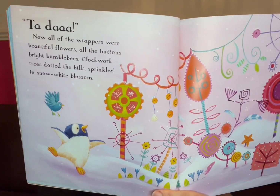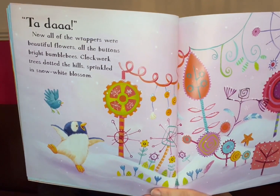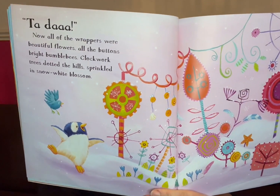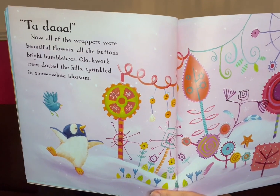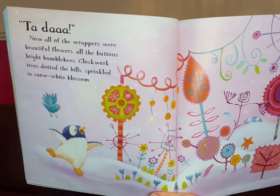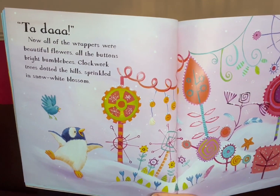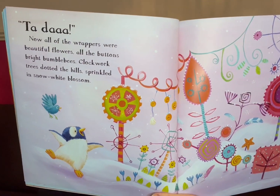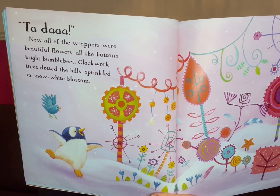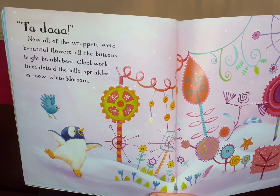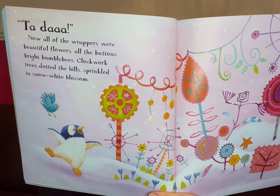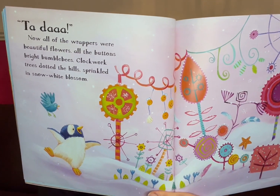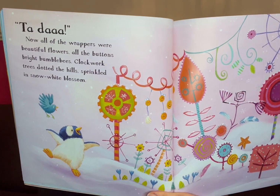ta-da!